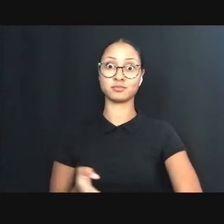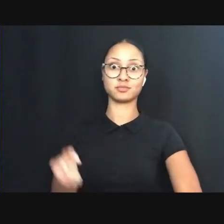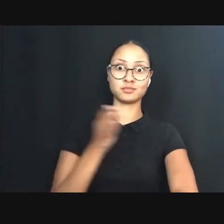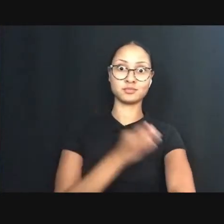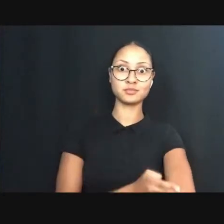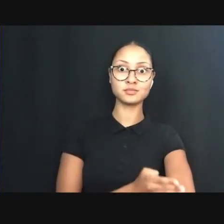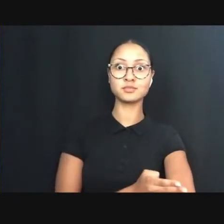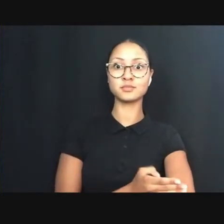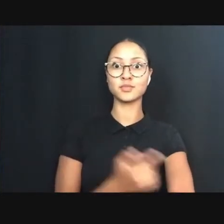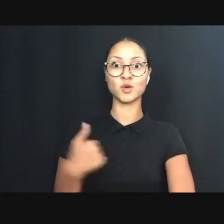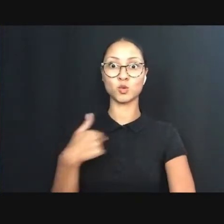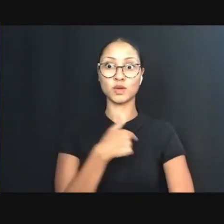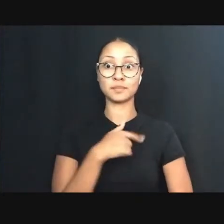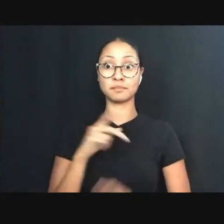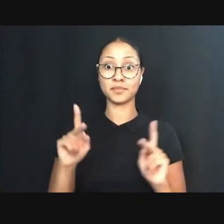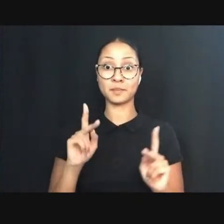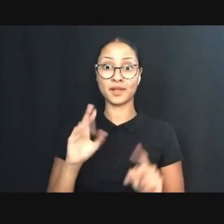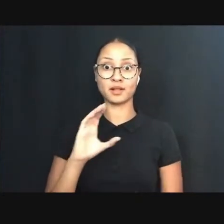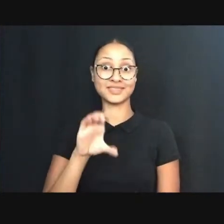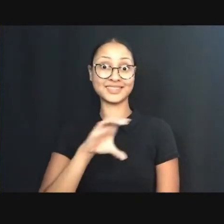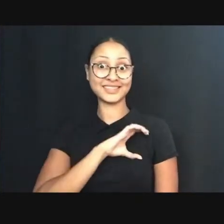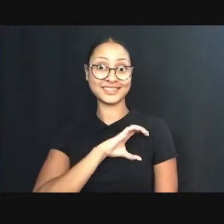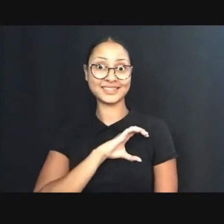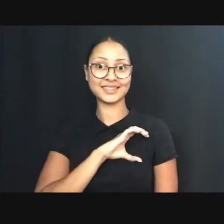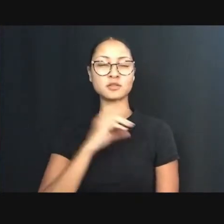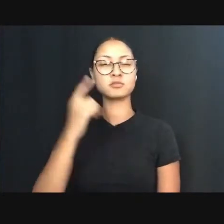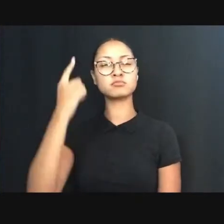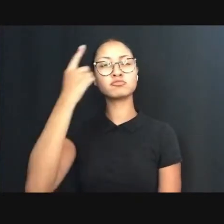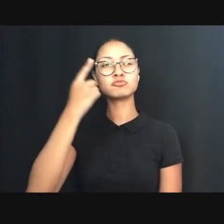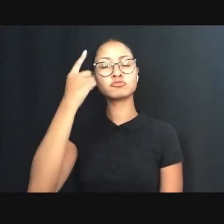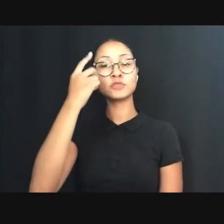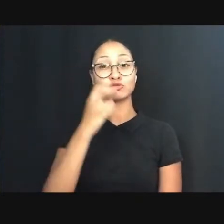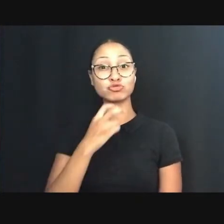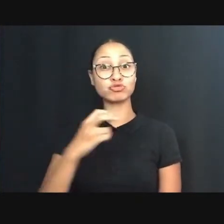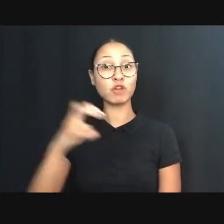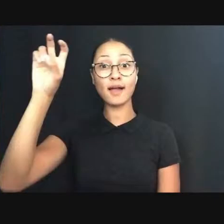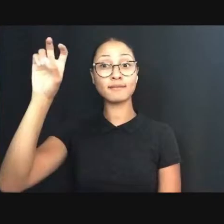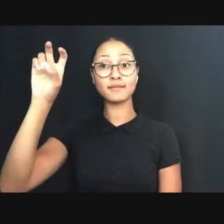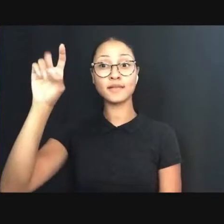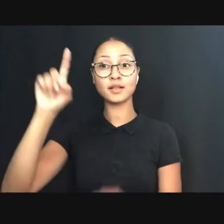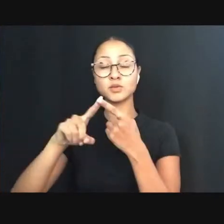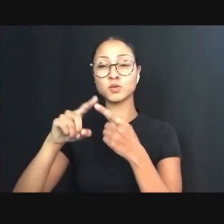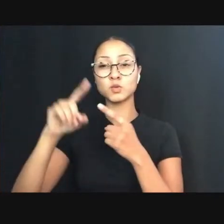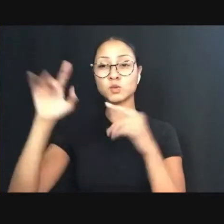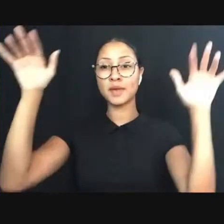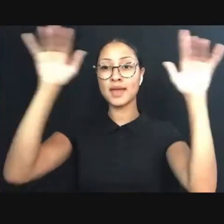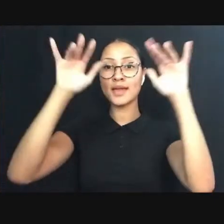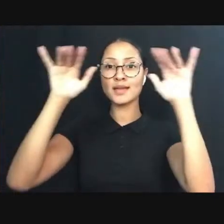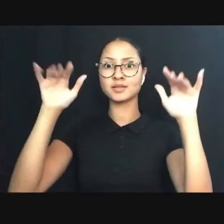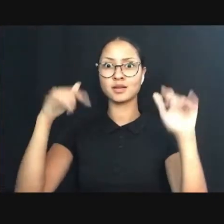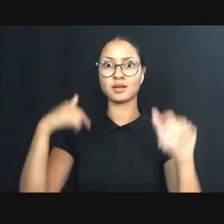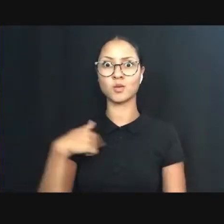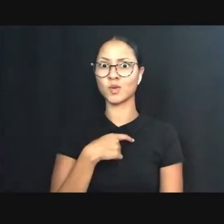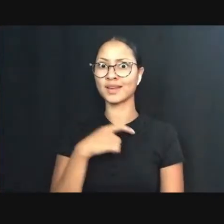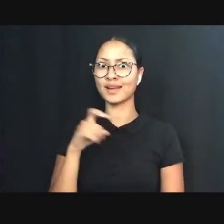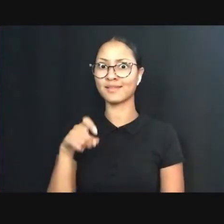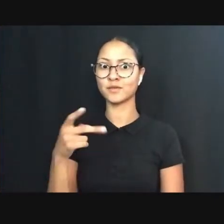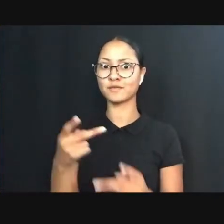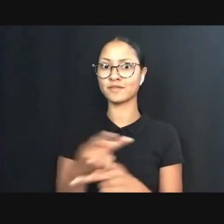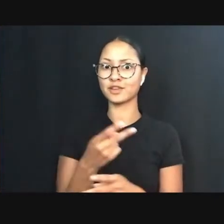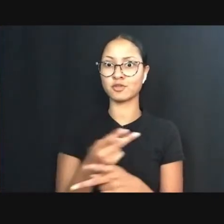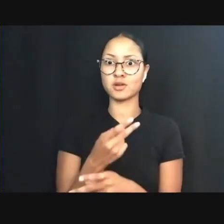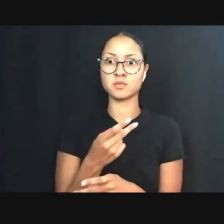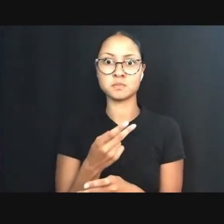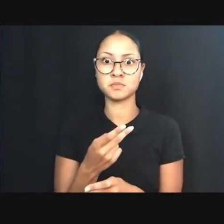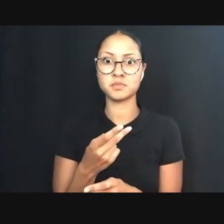citizens to travel to space, like that's gotta be a part of our mission in a different kind of way, even if it's just